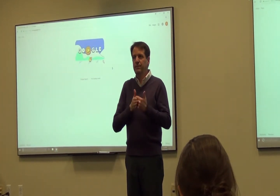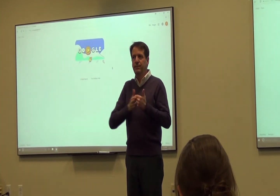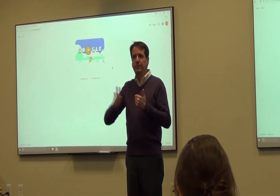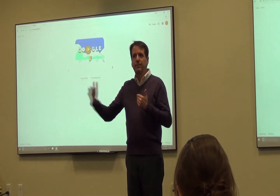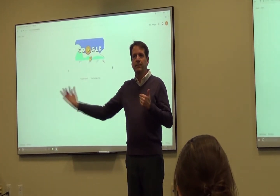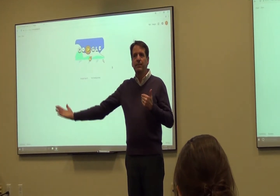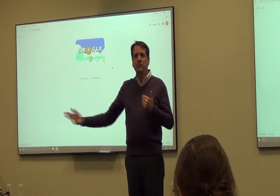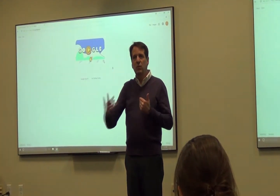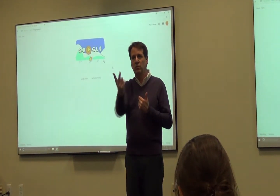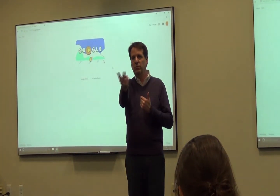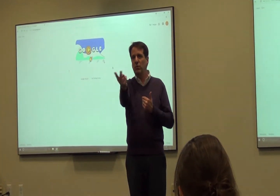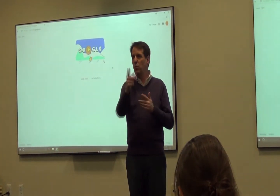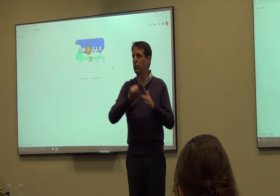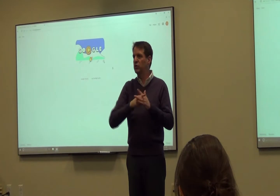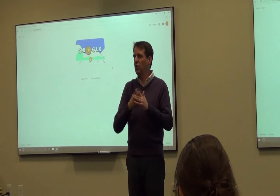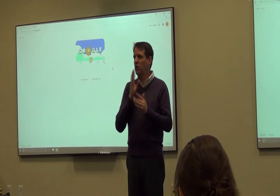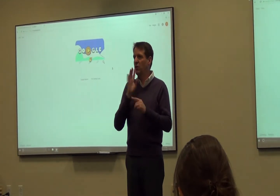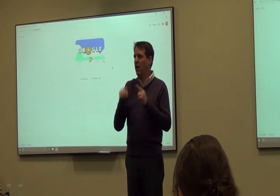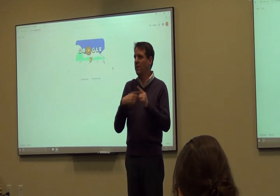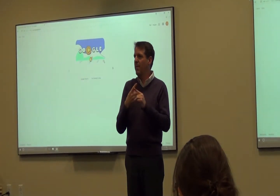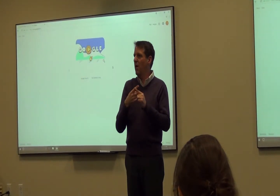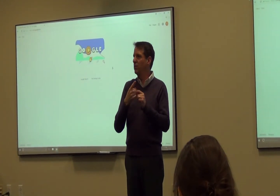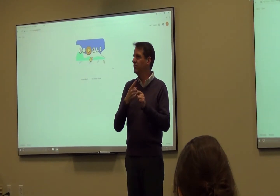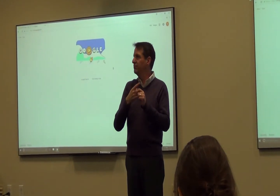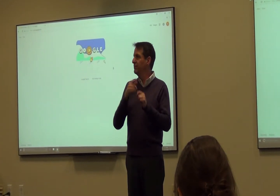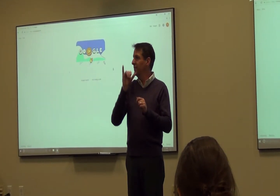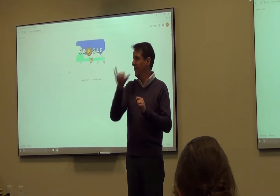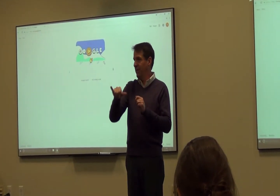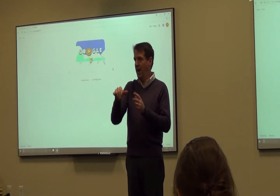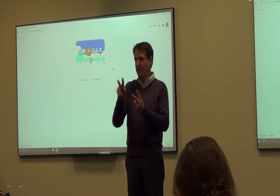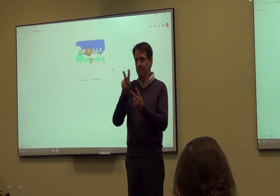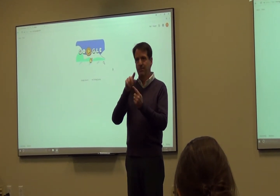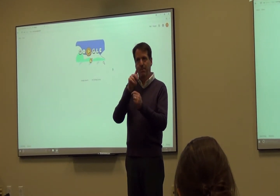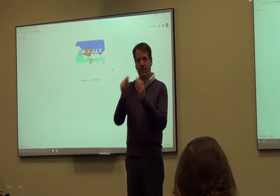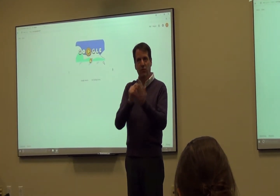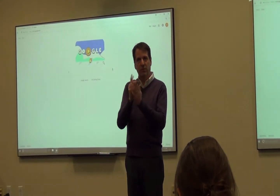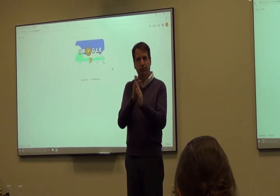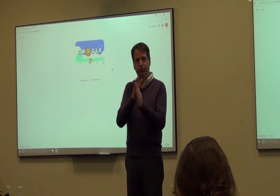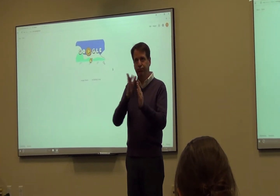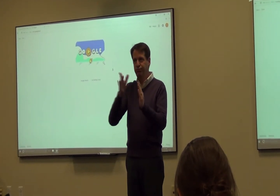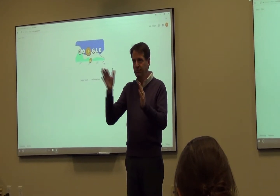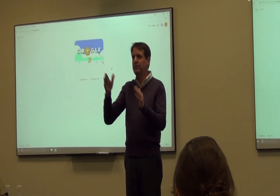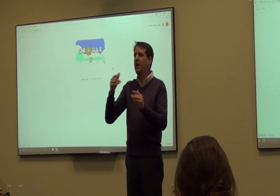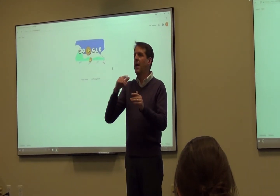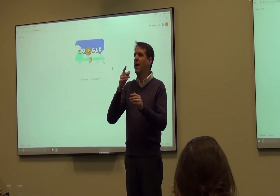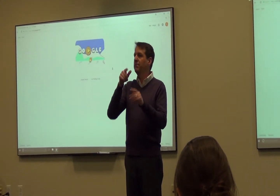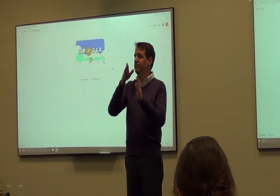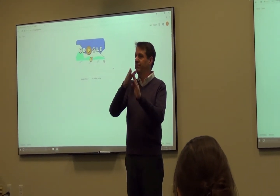So that's where these 2 periods that we're going to be talking about, that's where this starts off.